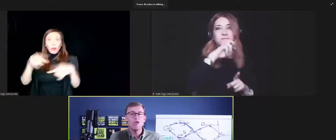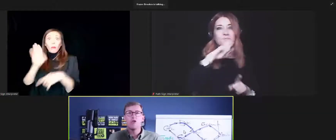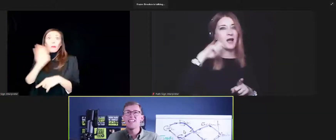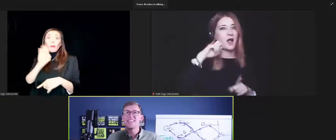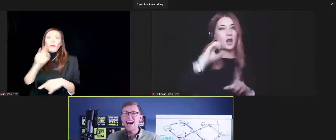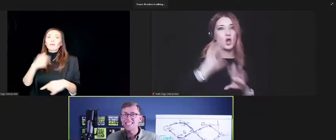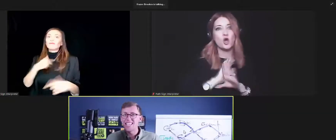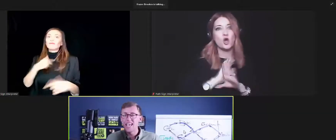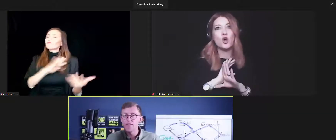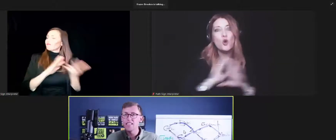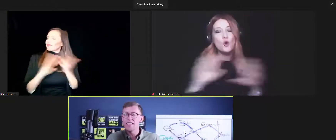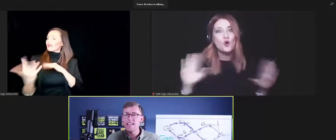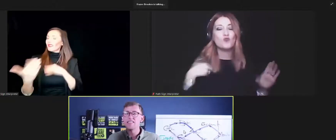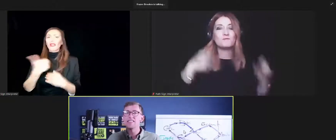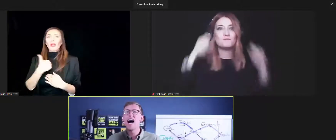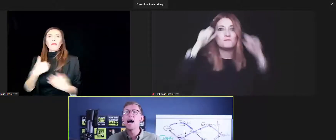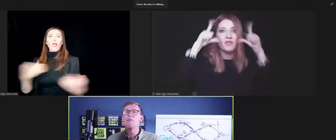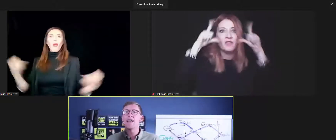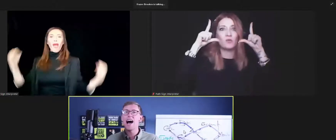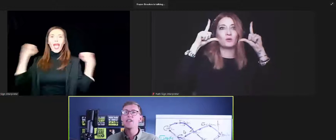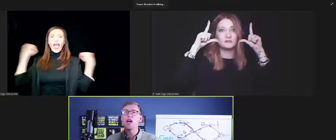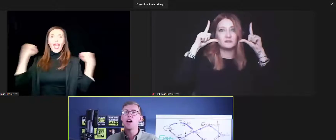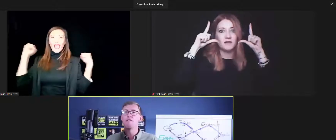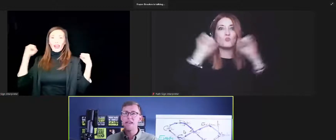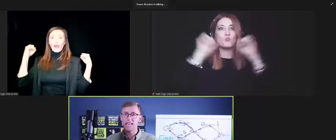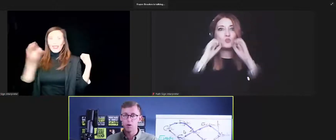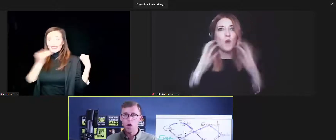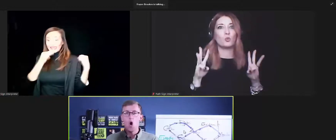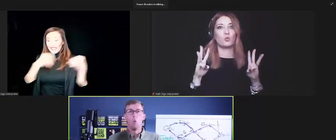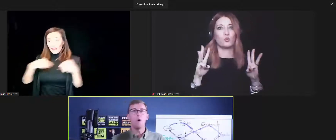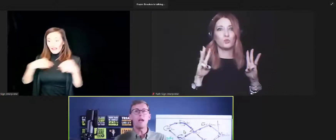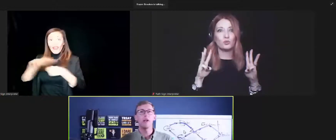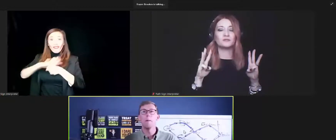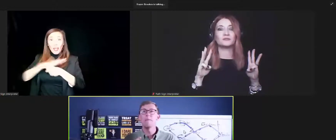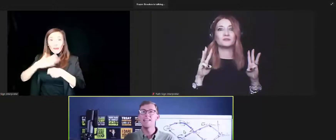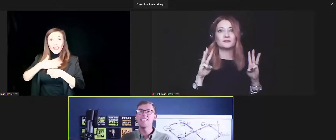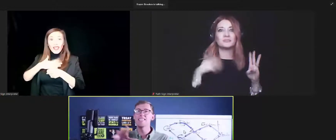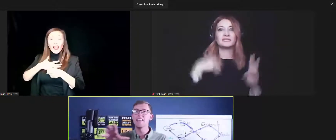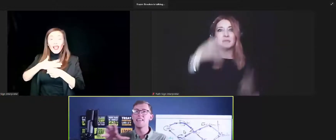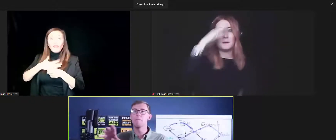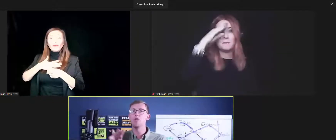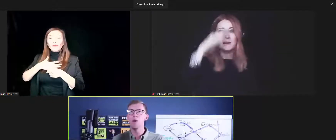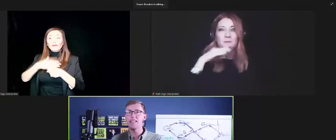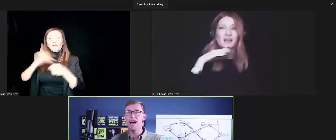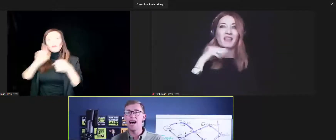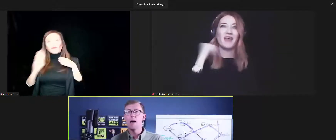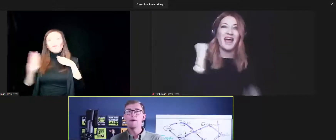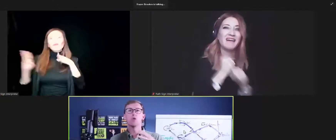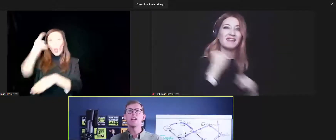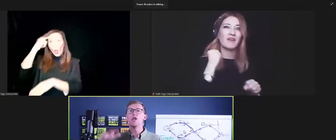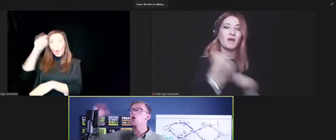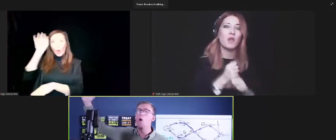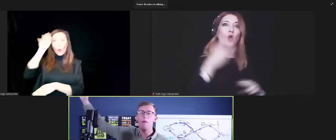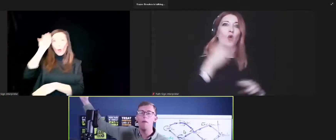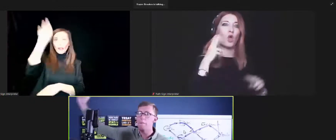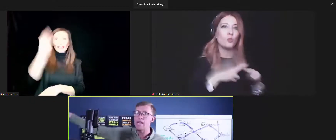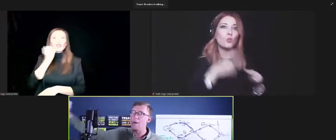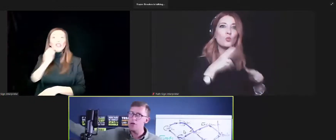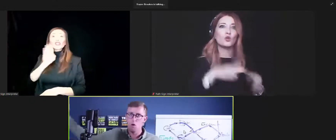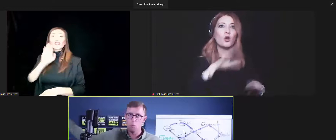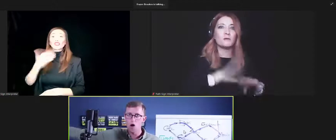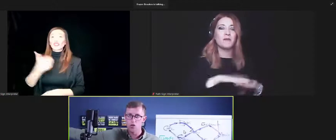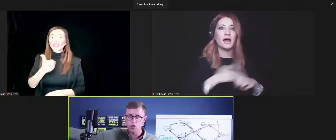managed the activity they did and the time that they had available. We were committed to them doing that because we knew what the big